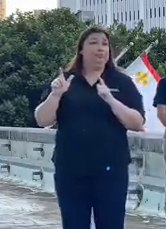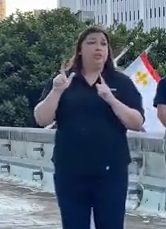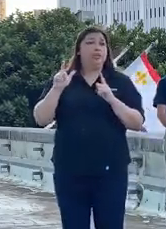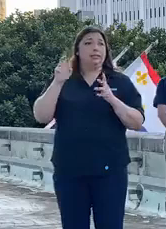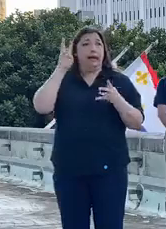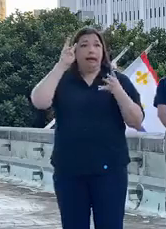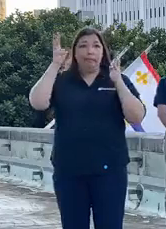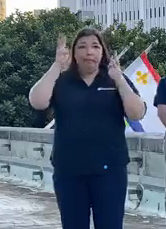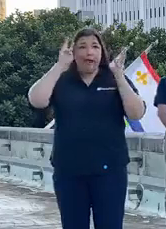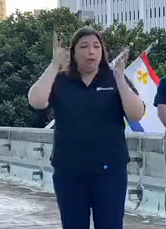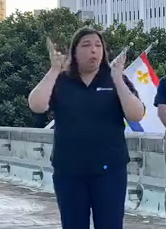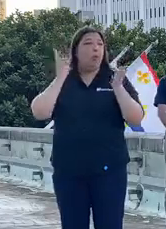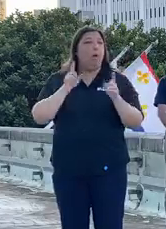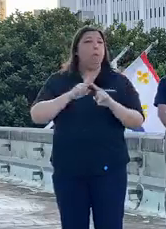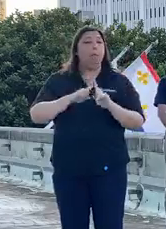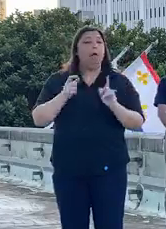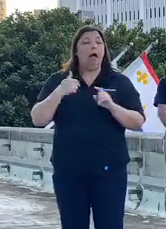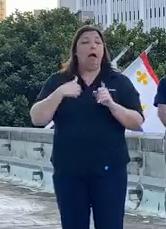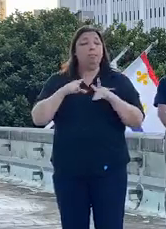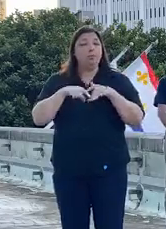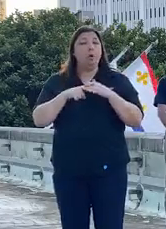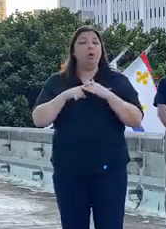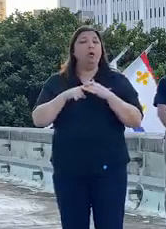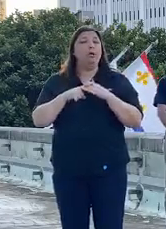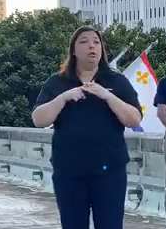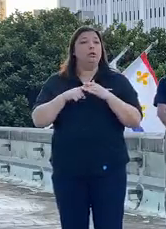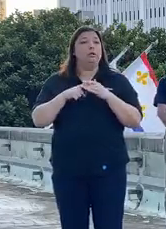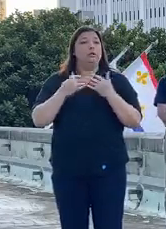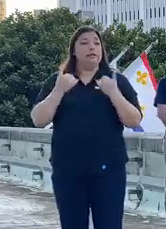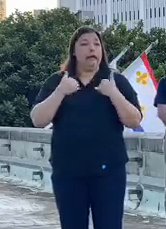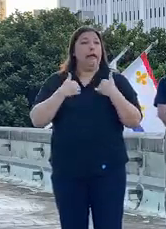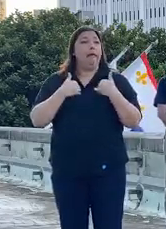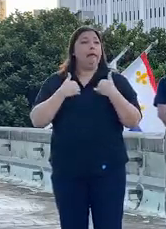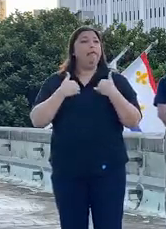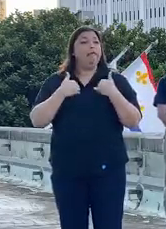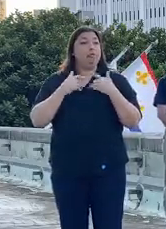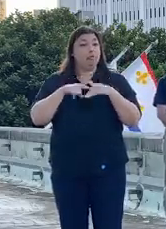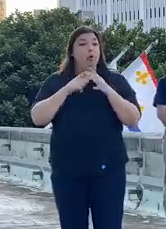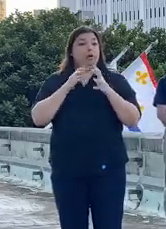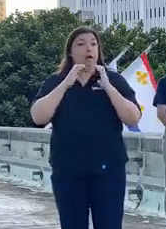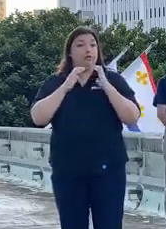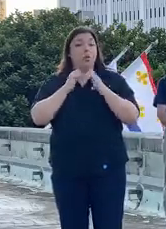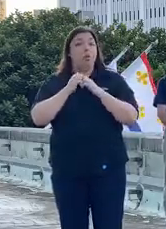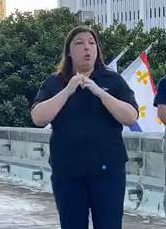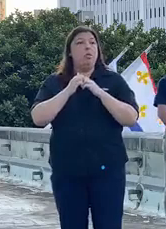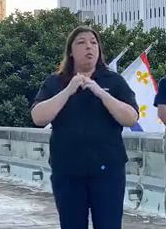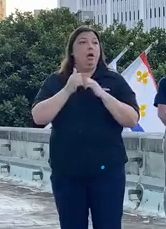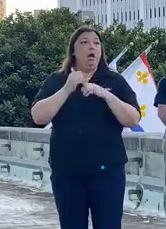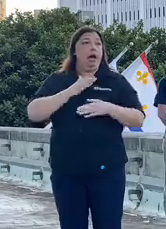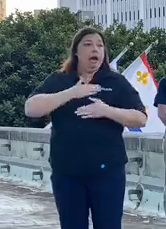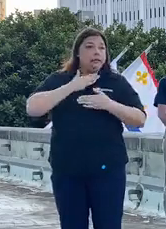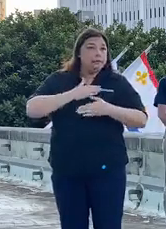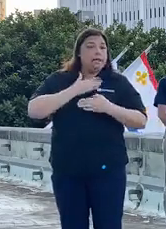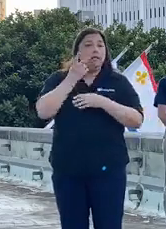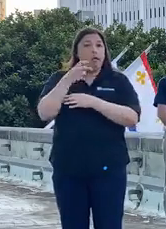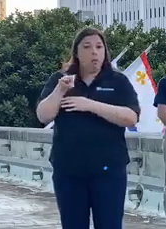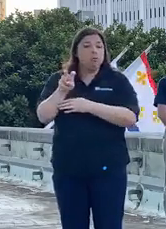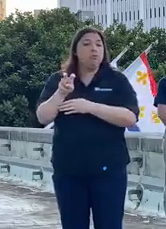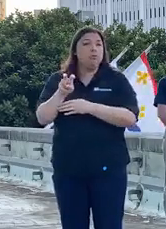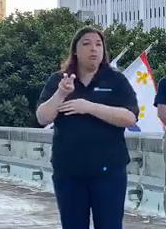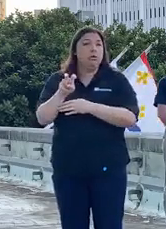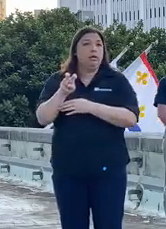hypotheticals. But I am starting to have these types of conversations with hospitality and tourism as